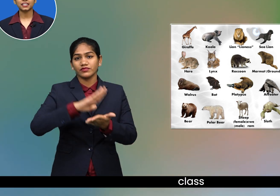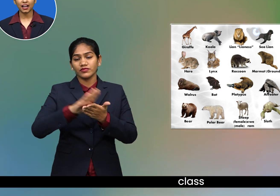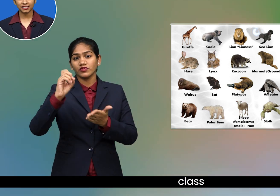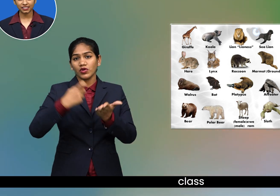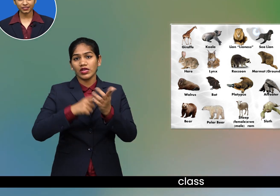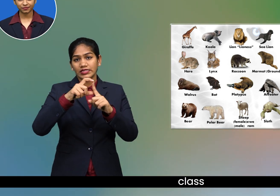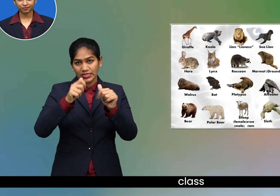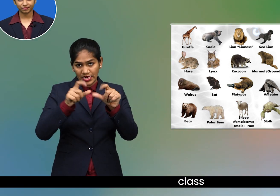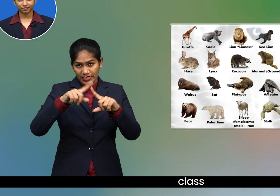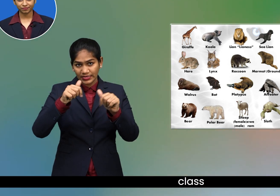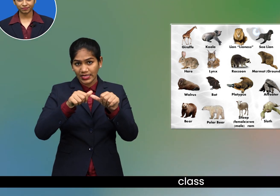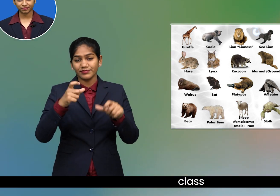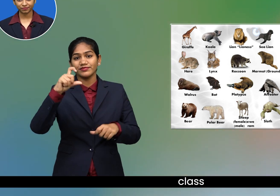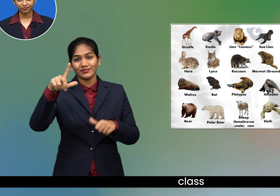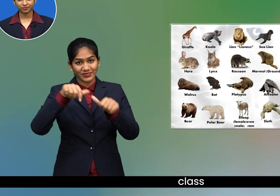Class